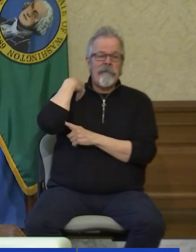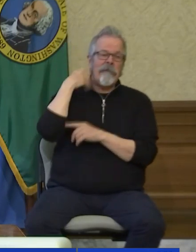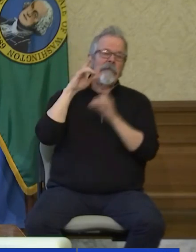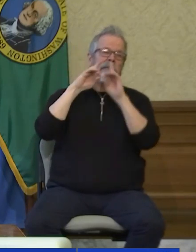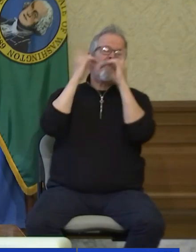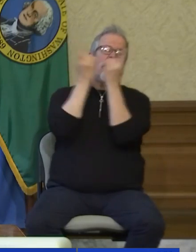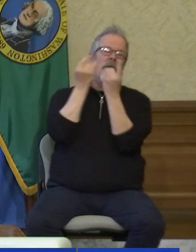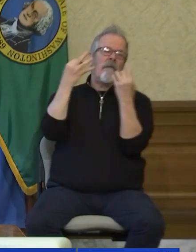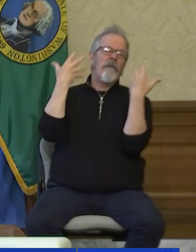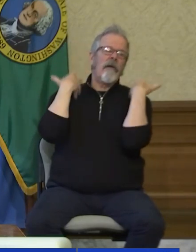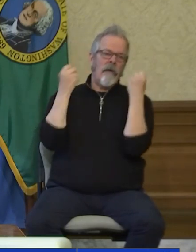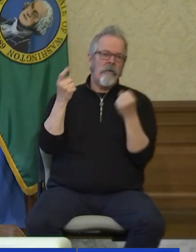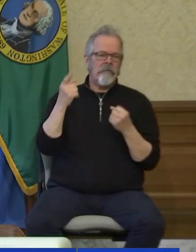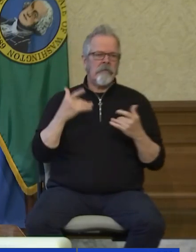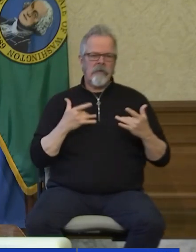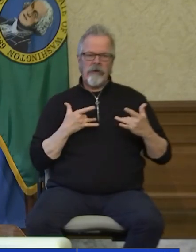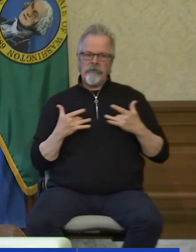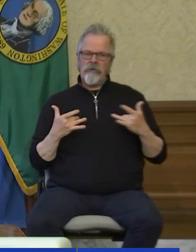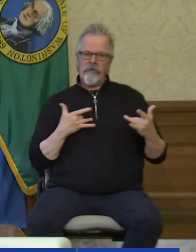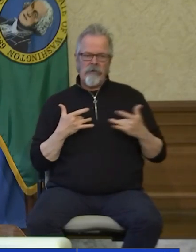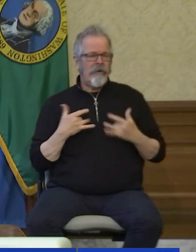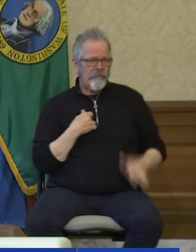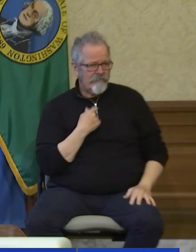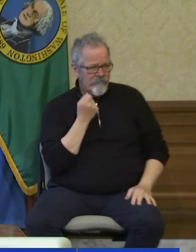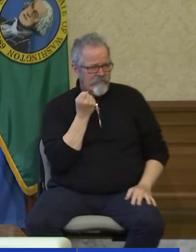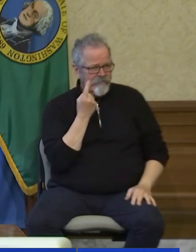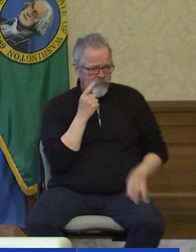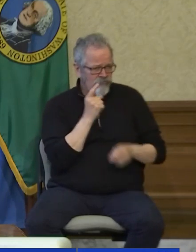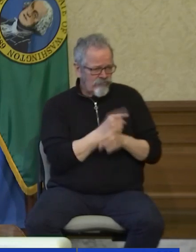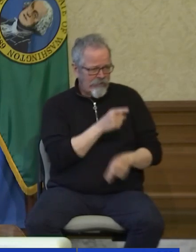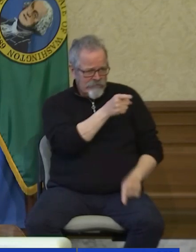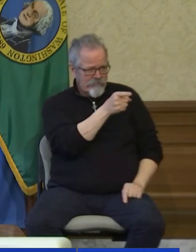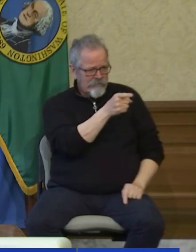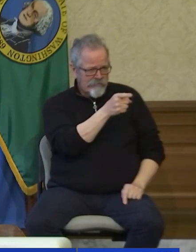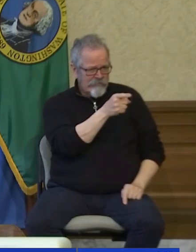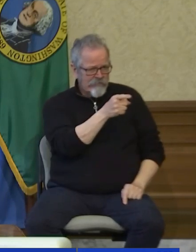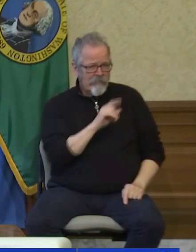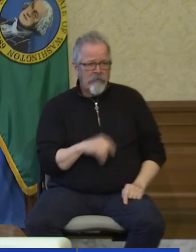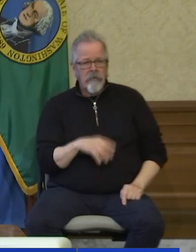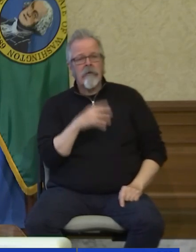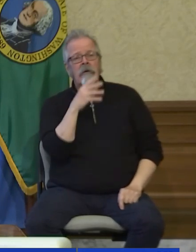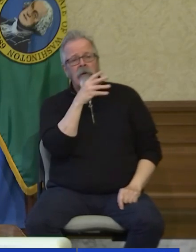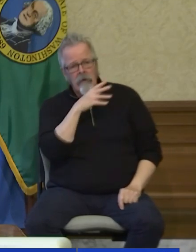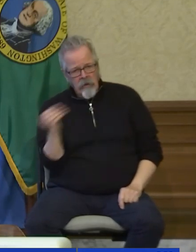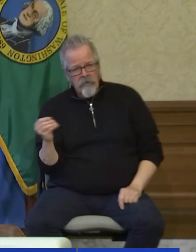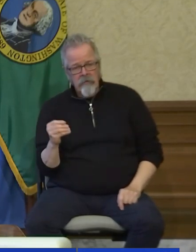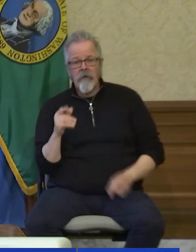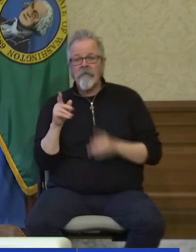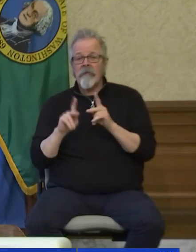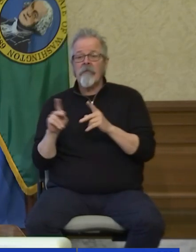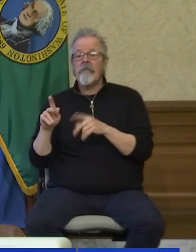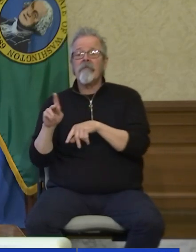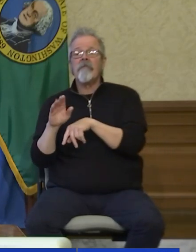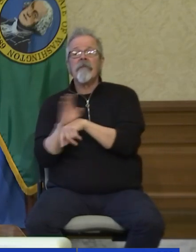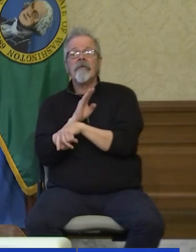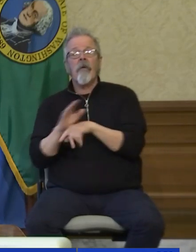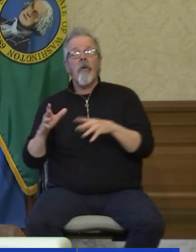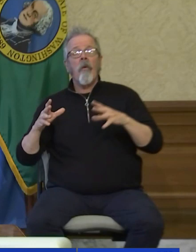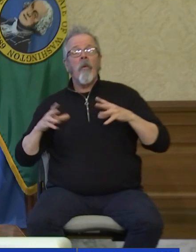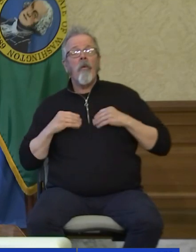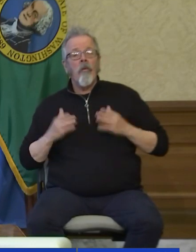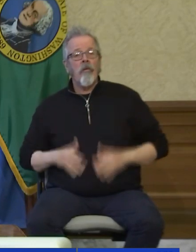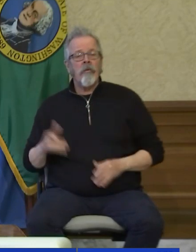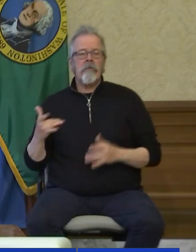and open up their businesses. Look, it's tough having a business that's not open right now. It's tough worrying about whether you're going to be able to keep your business. It's tough